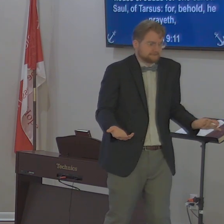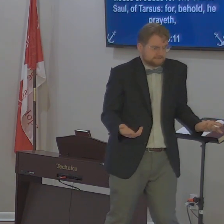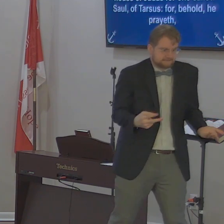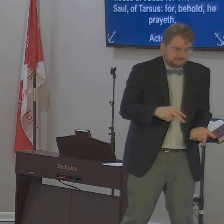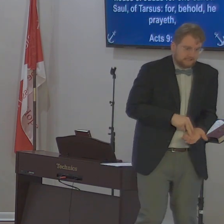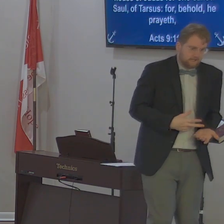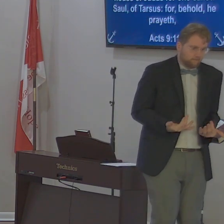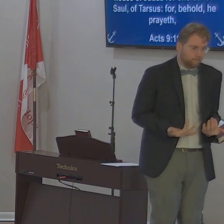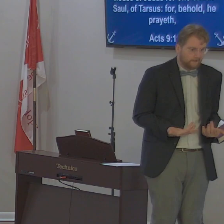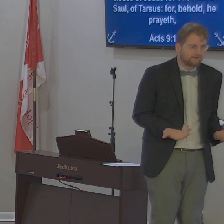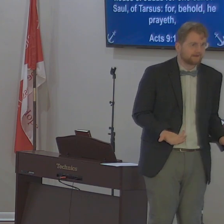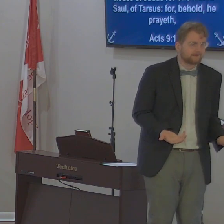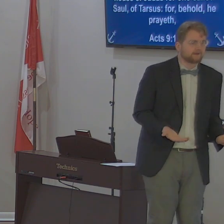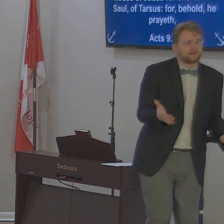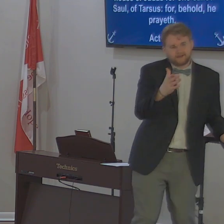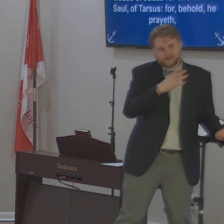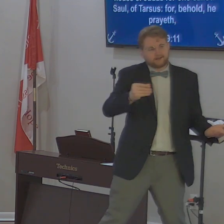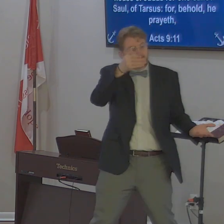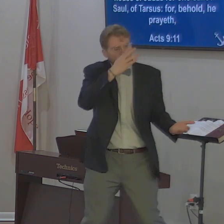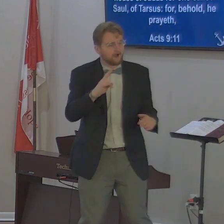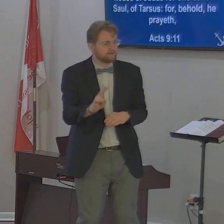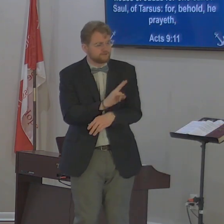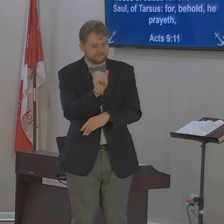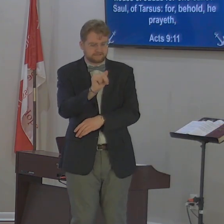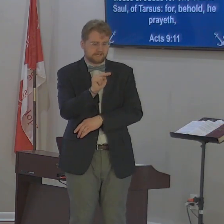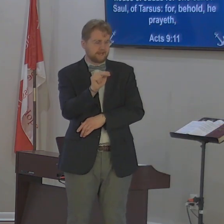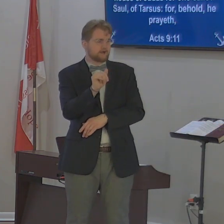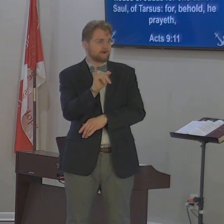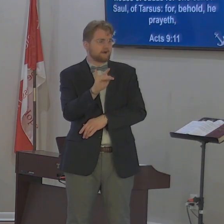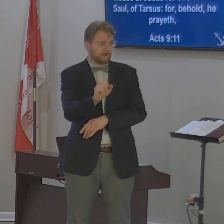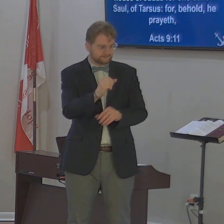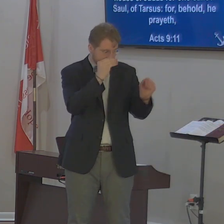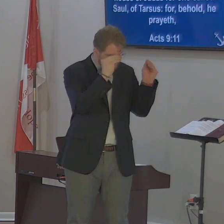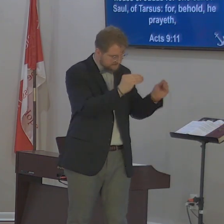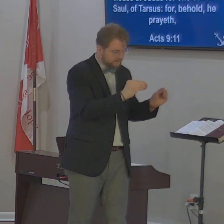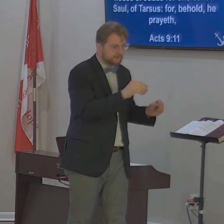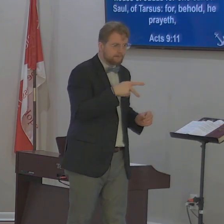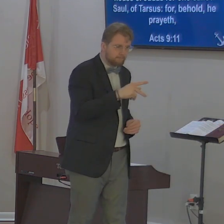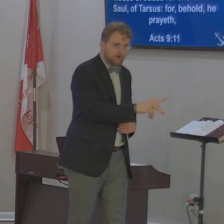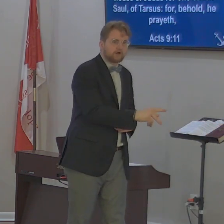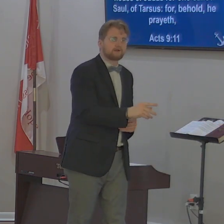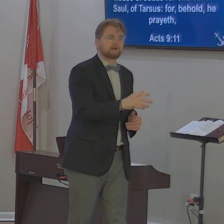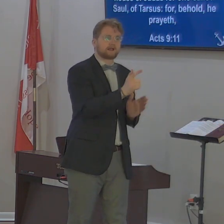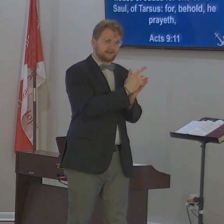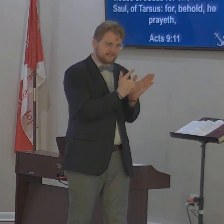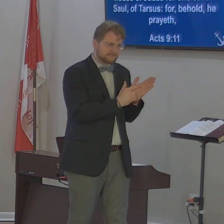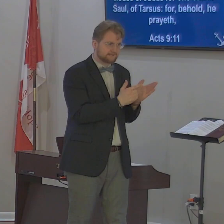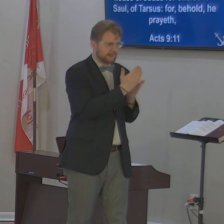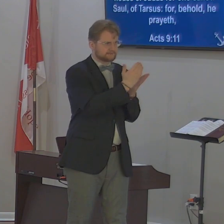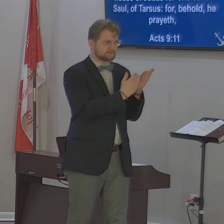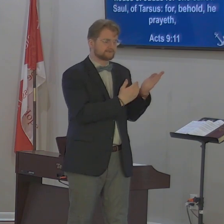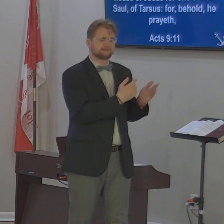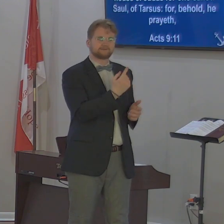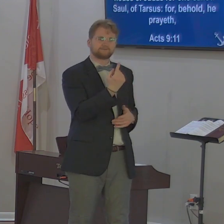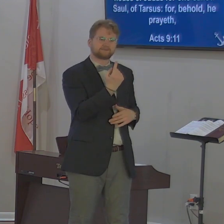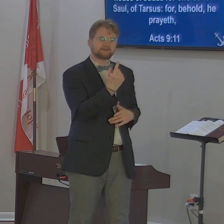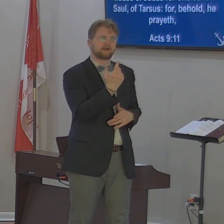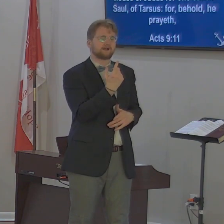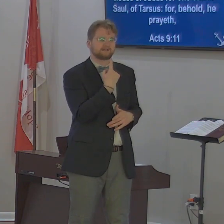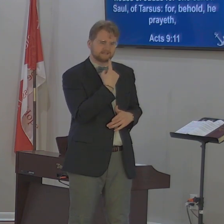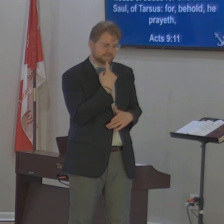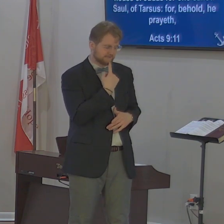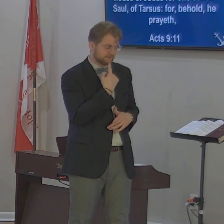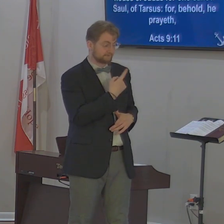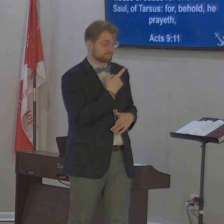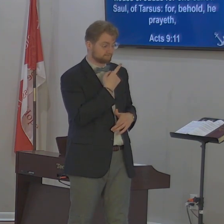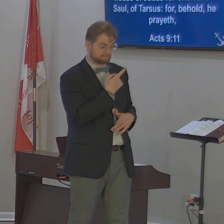use Ananias in Saul's life really to teach him a lesson, number one, that we're in this thing together. It ain't just all about you. But